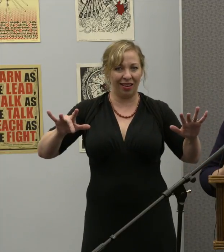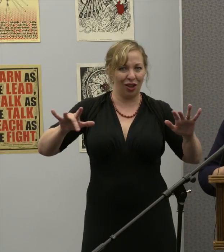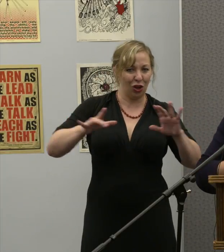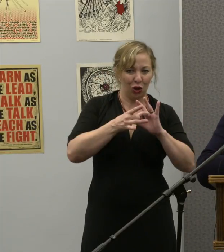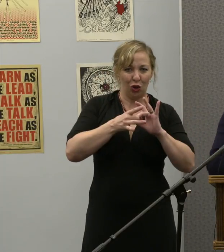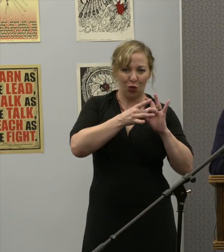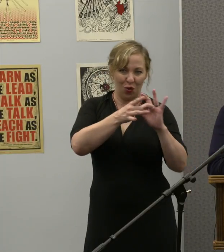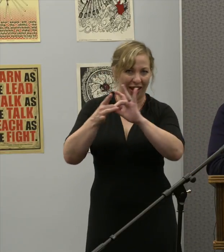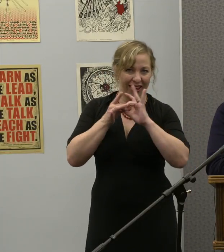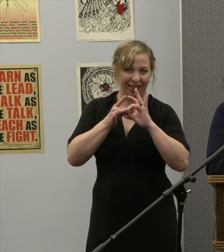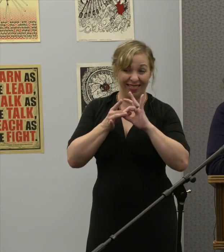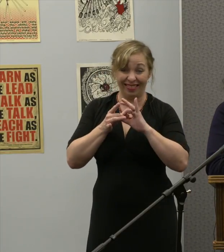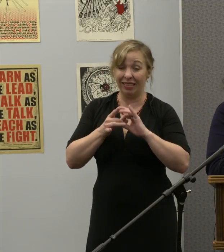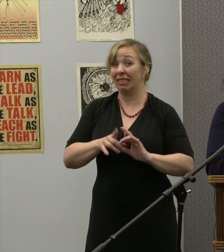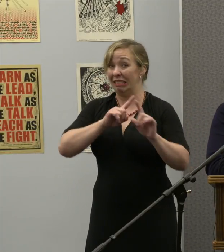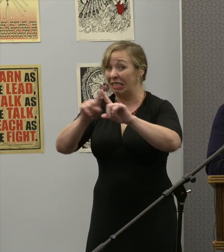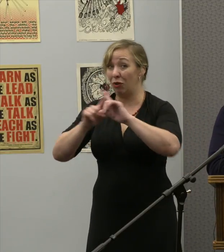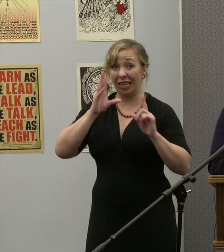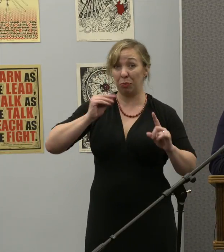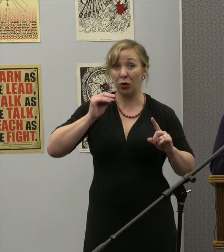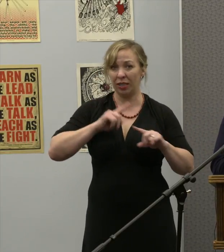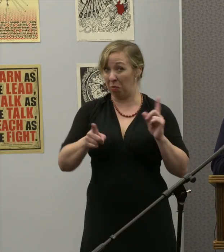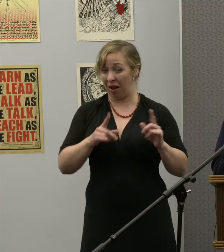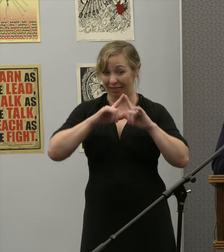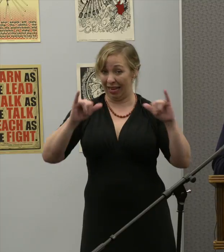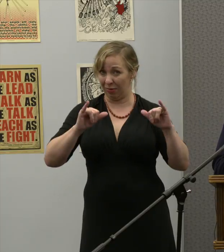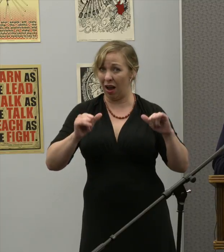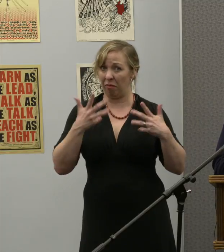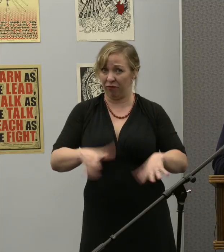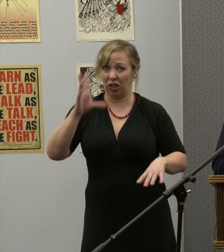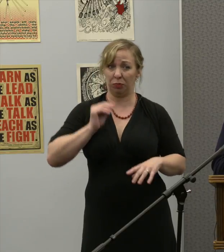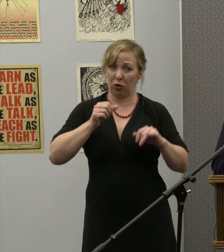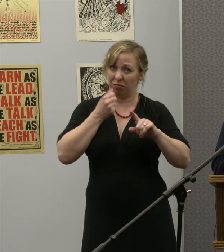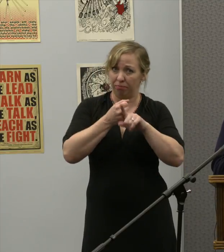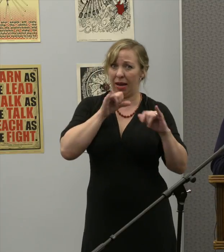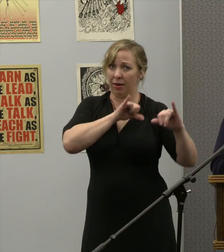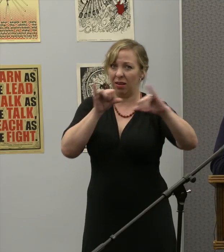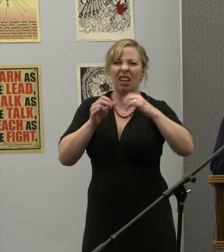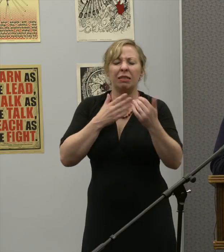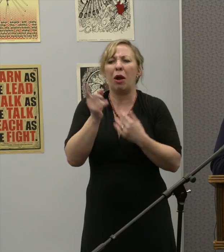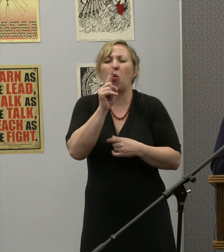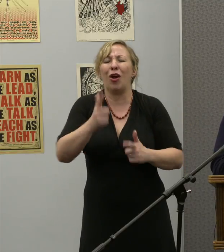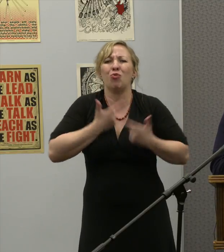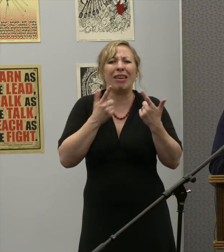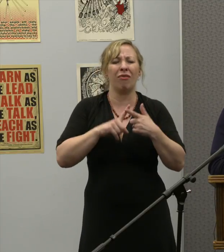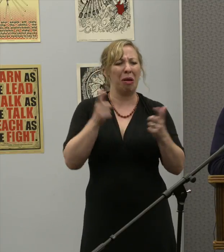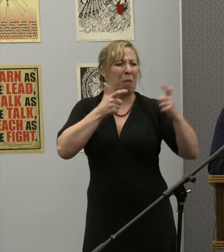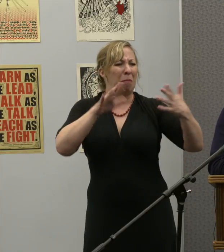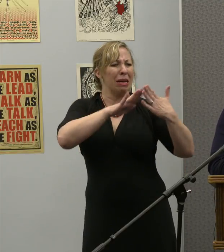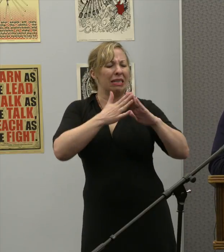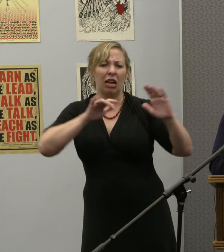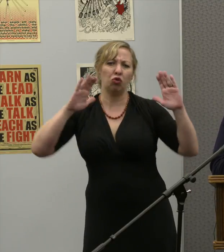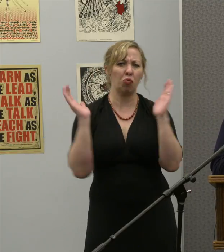by it differently, but we are all impacted by it. Whether we live in a rural area, whether we live in a city, a town, no matter what gender we